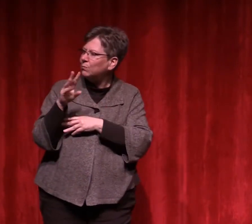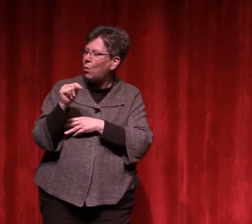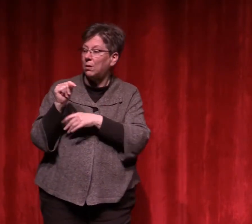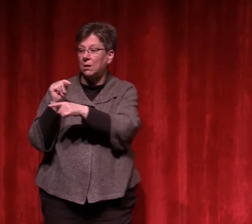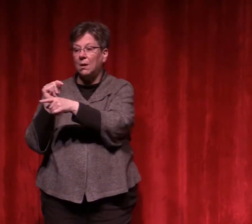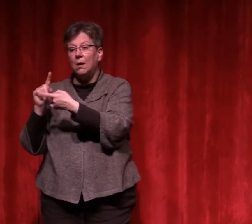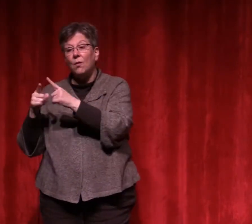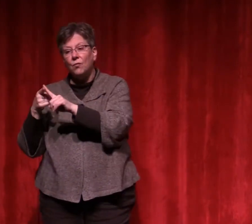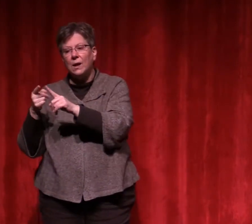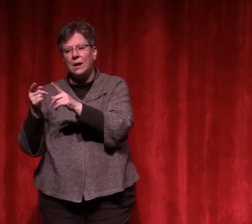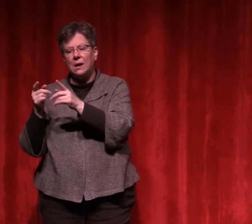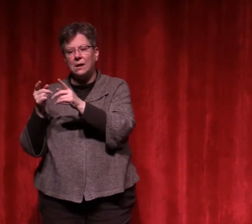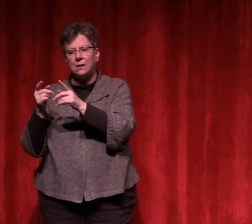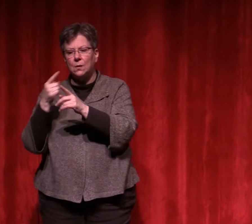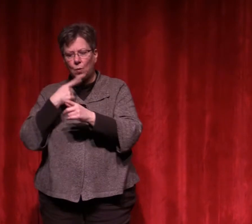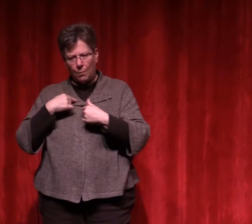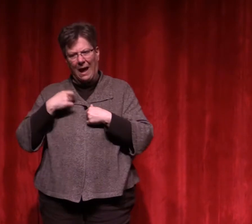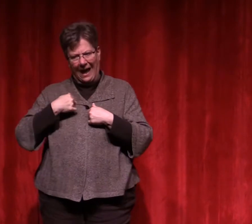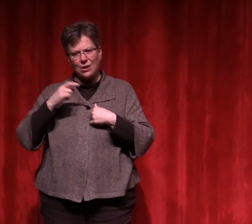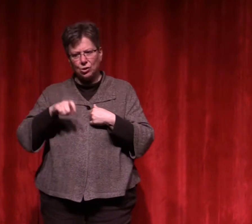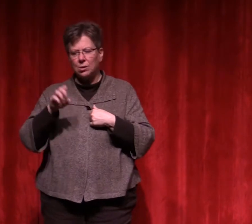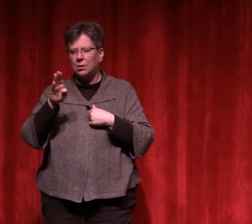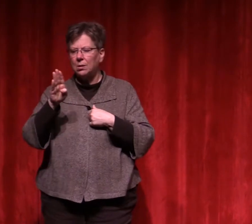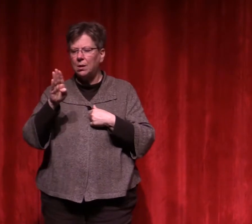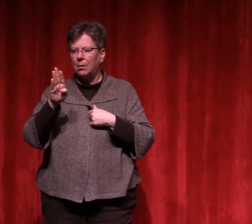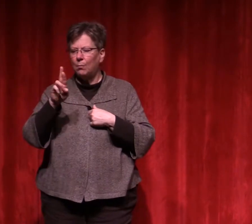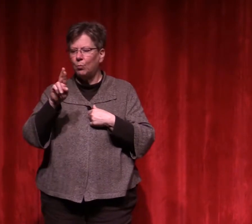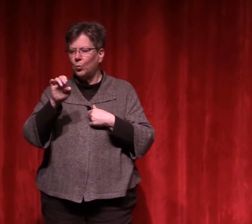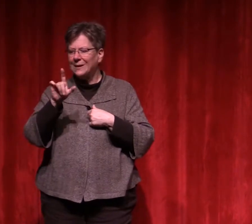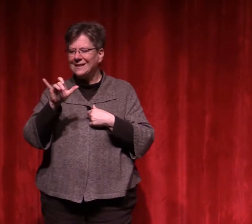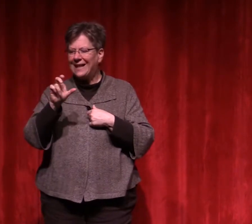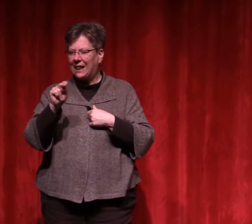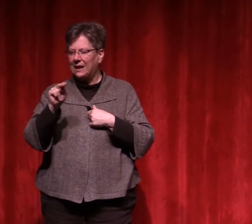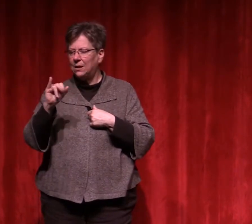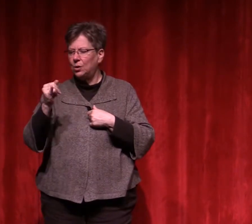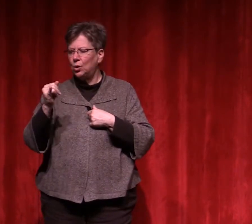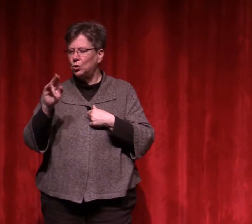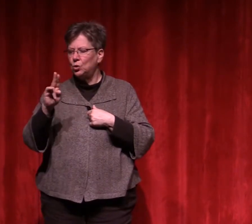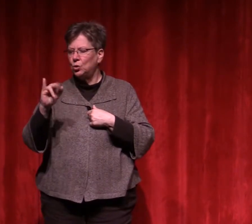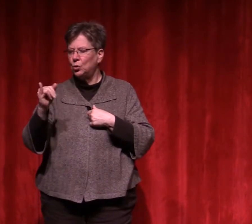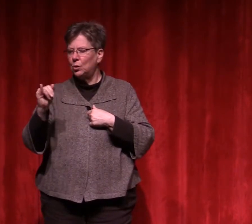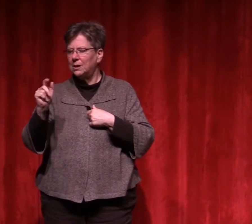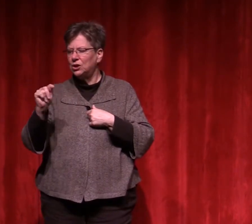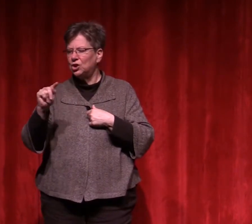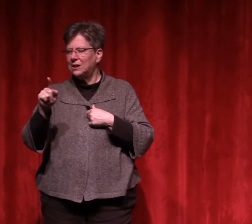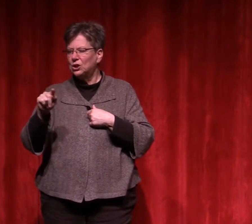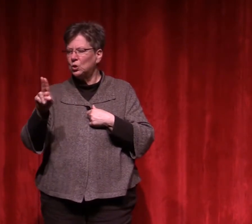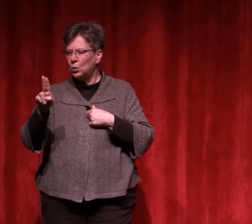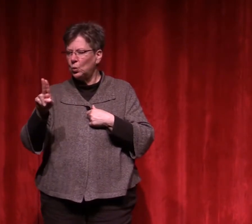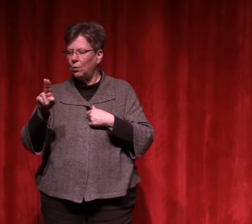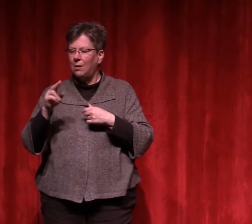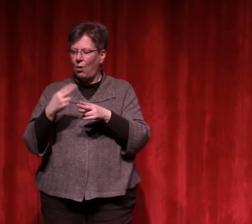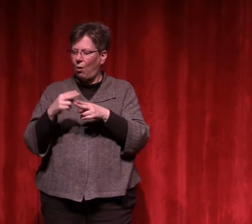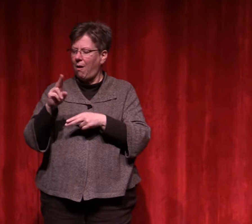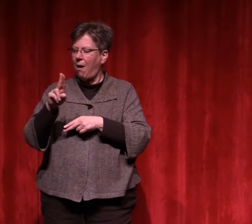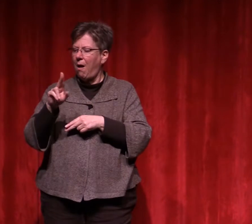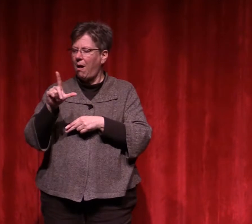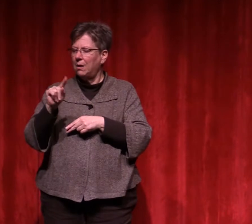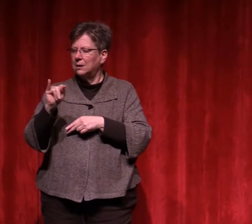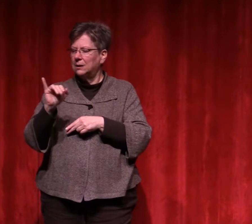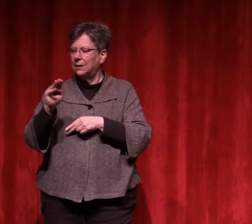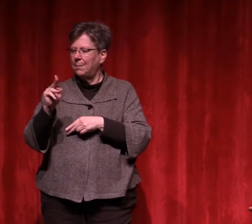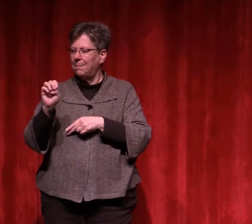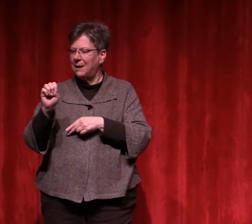suggested that I get into Brazilian Jiu-Jitsu. And I said, what is that, you know? And the Ultimate Fighting and UFC